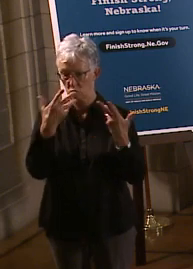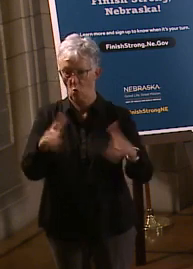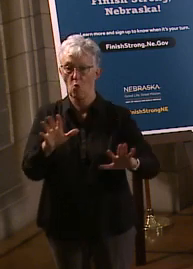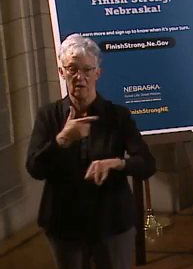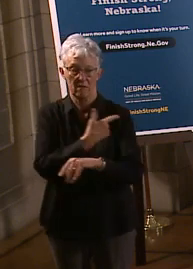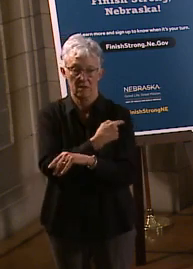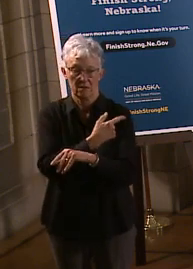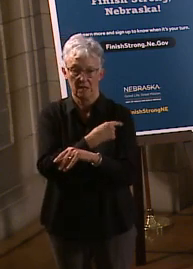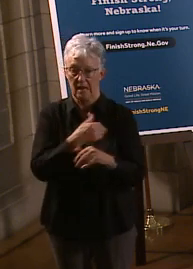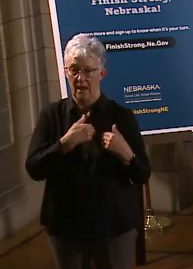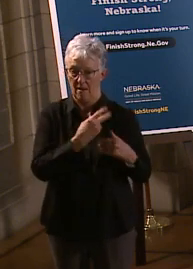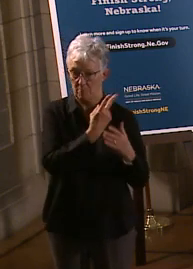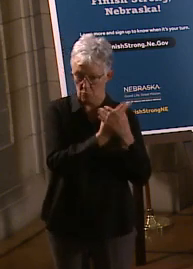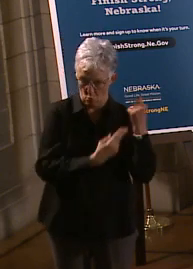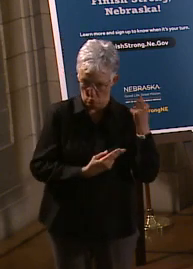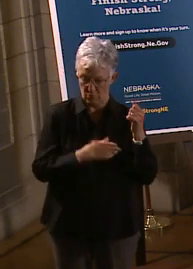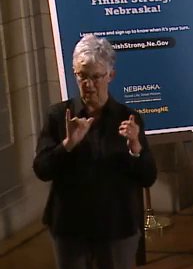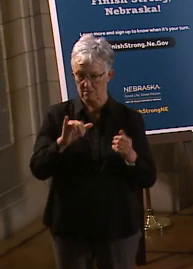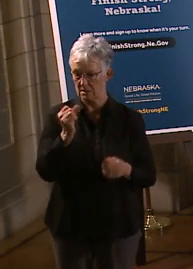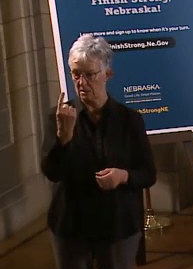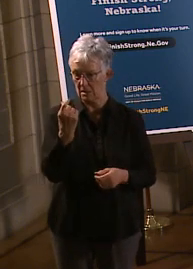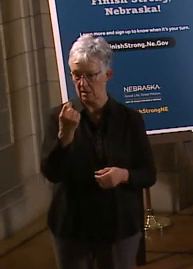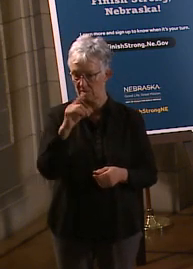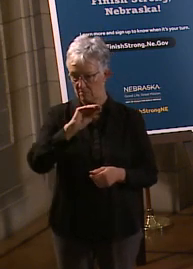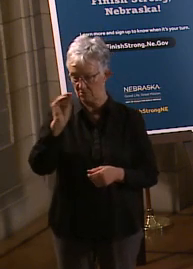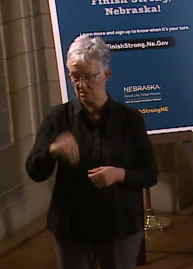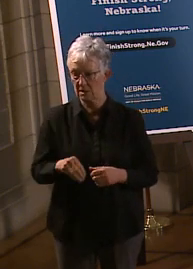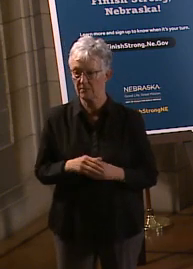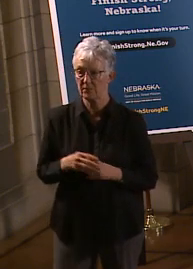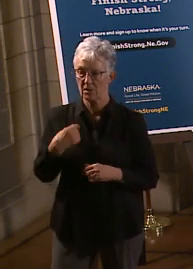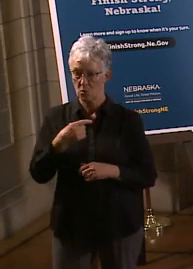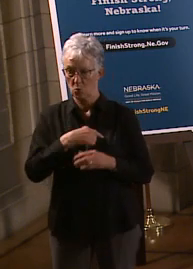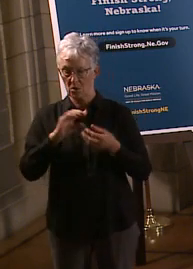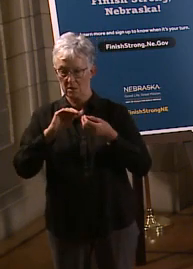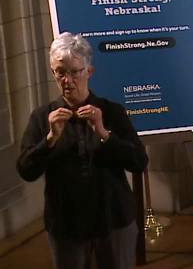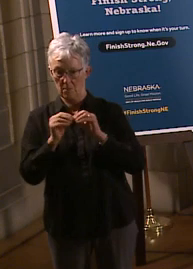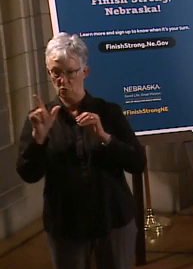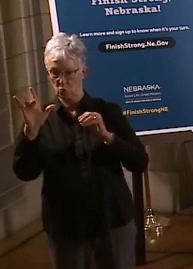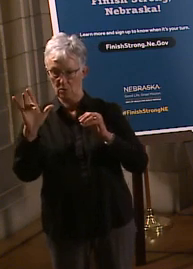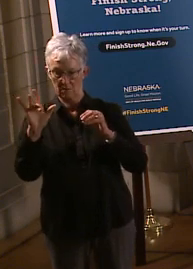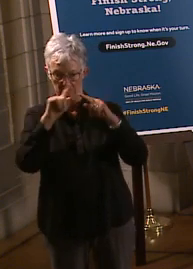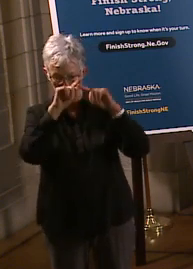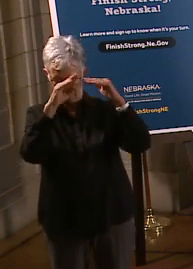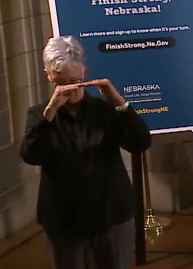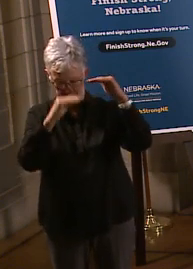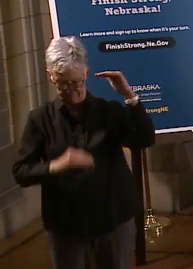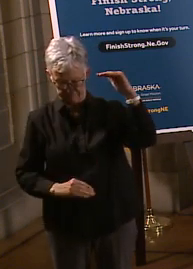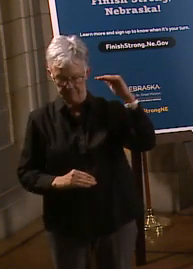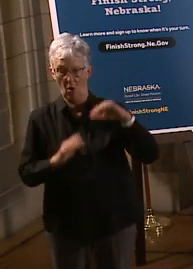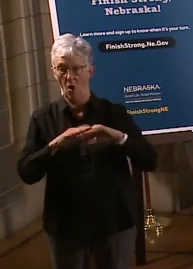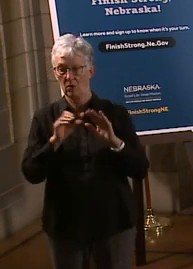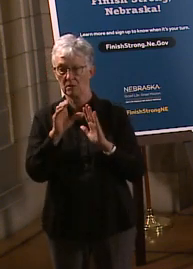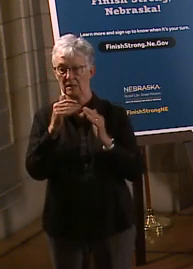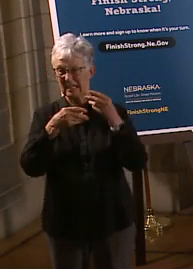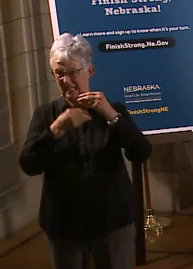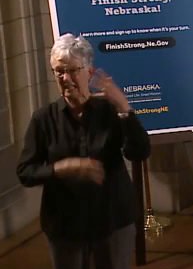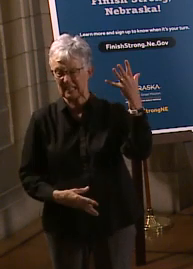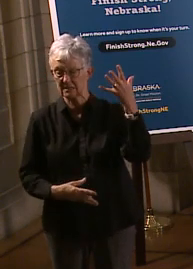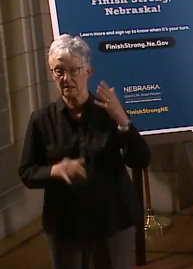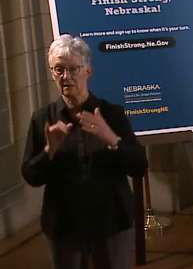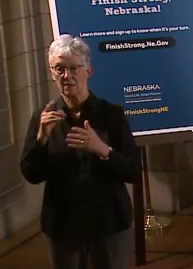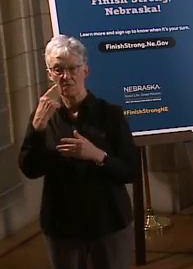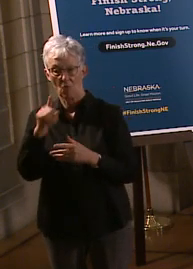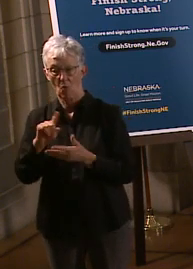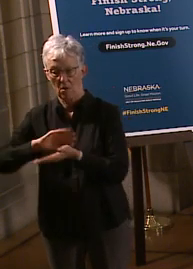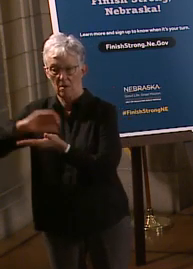at 11%, and number 25 as far as the overall percent used. And one of the stats that we just found out about